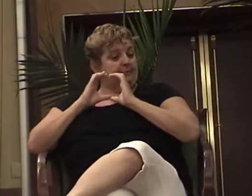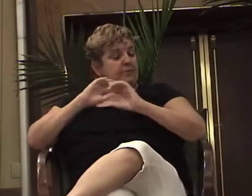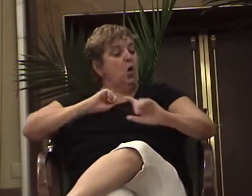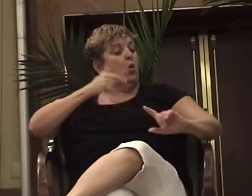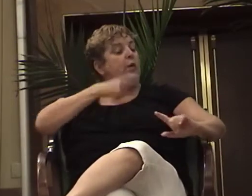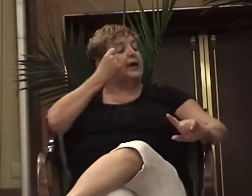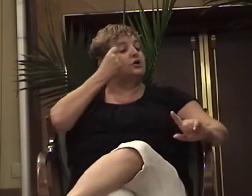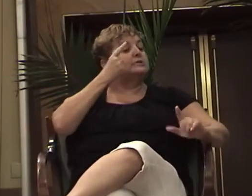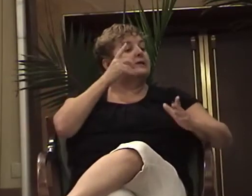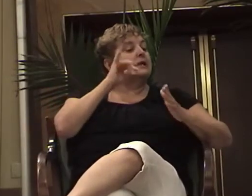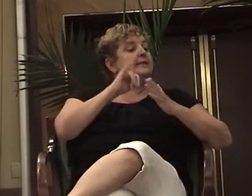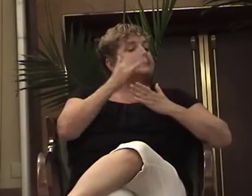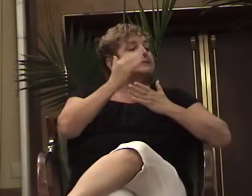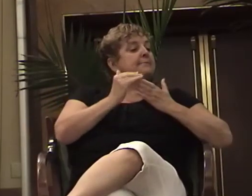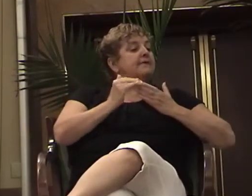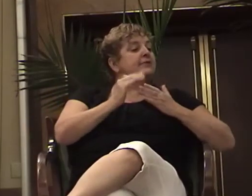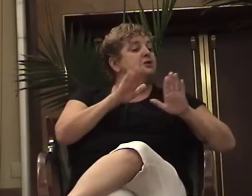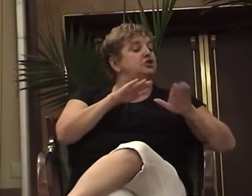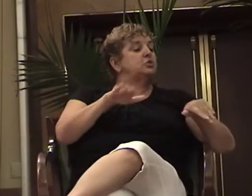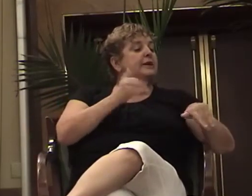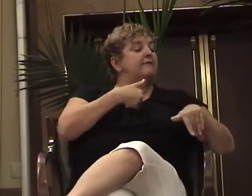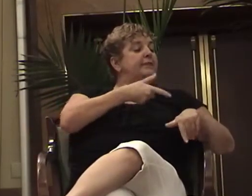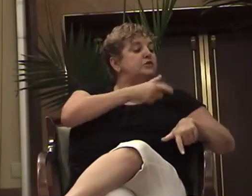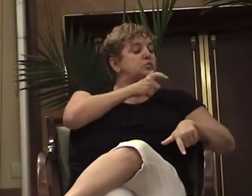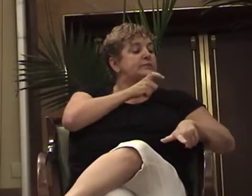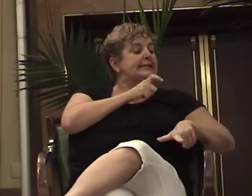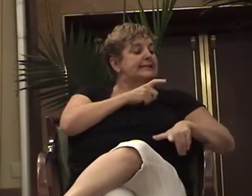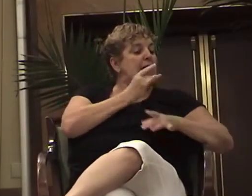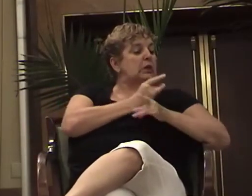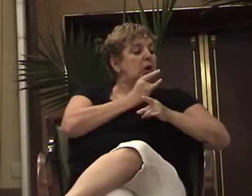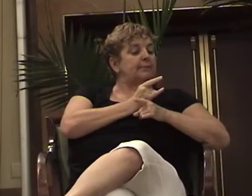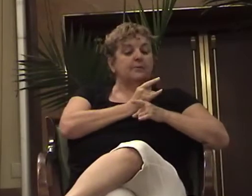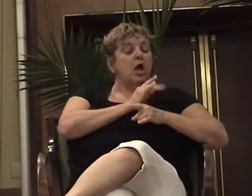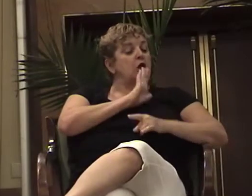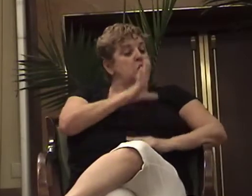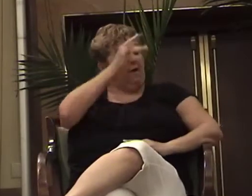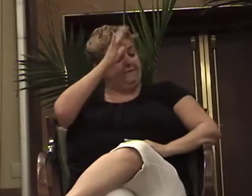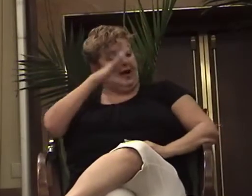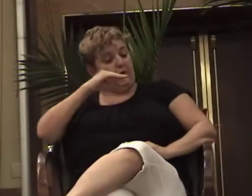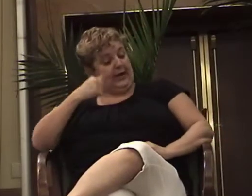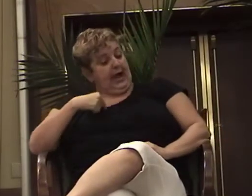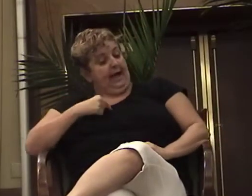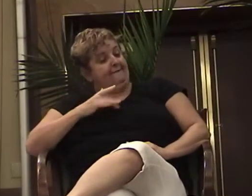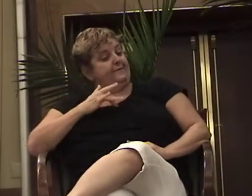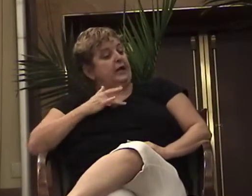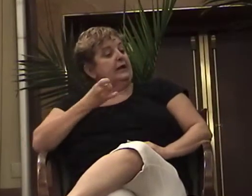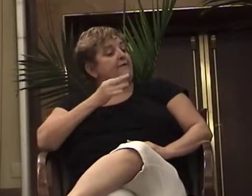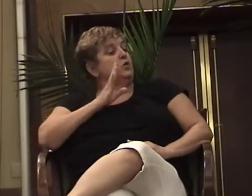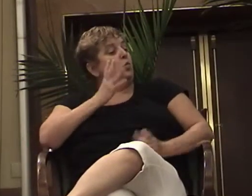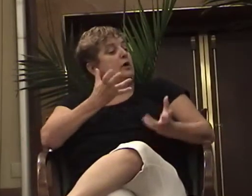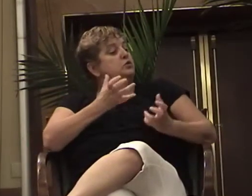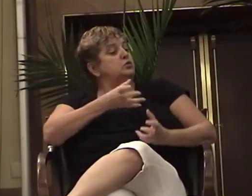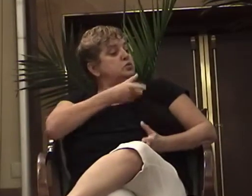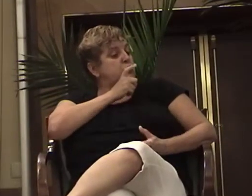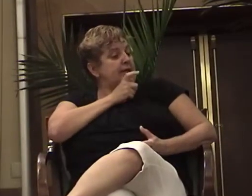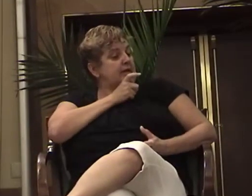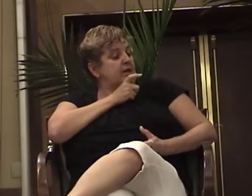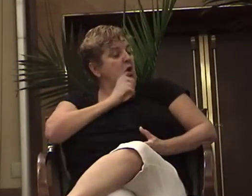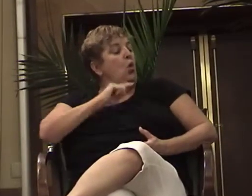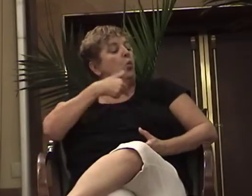alcohol consumption, Rebecca. And your father and I feel, Rebecca, that if you're going to drink, we would appreciate it if you would do it at home." I said, "What'd